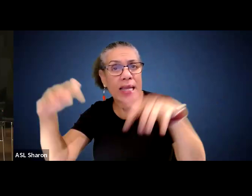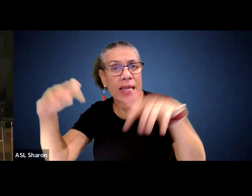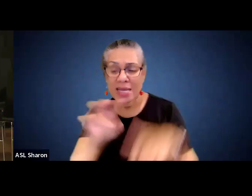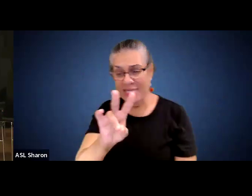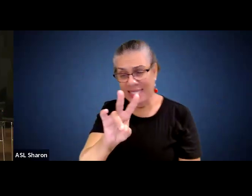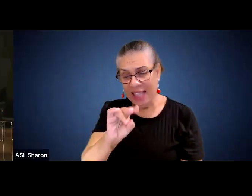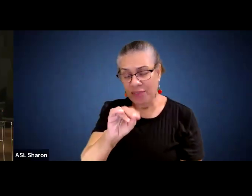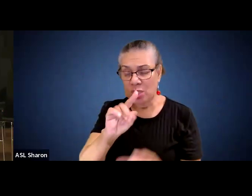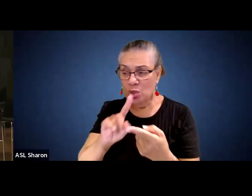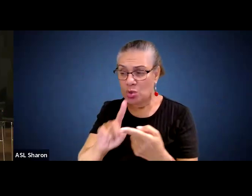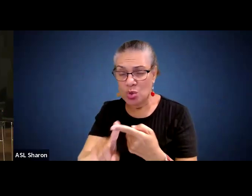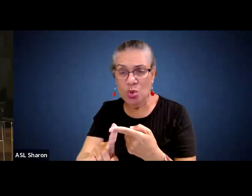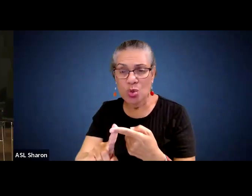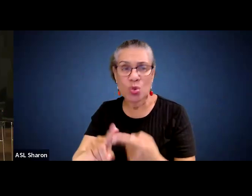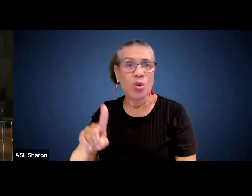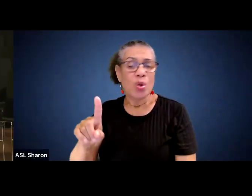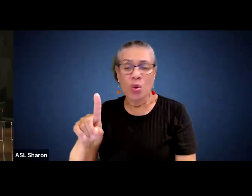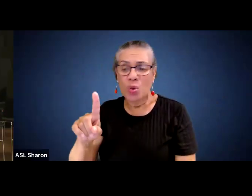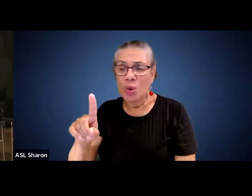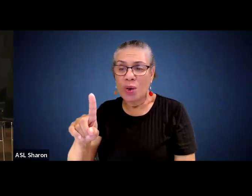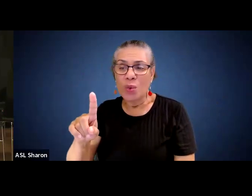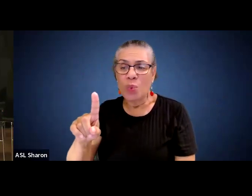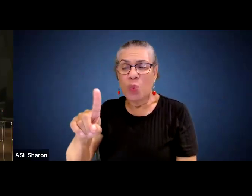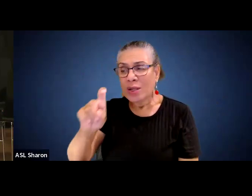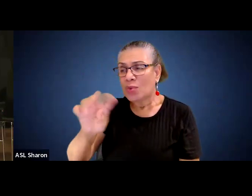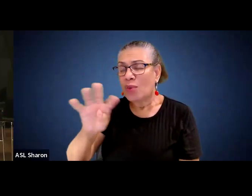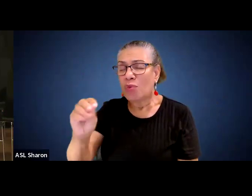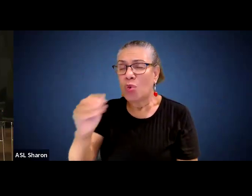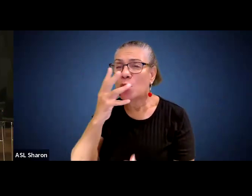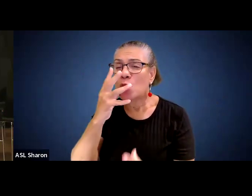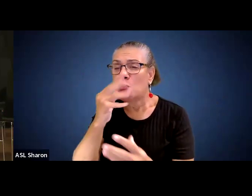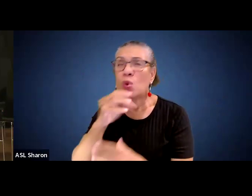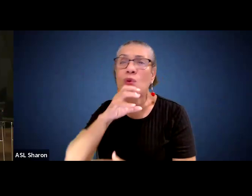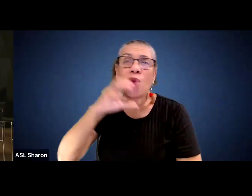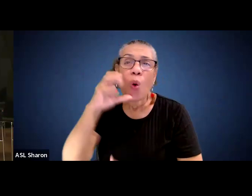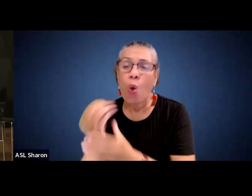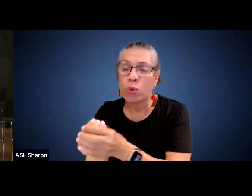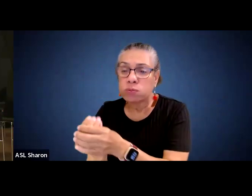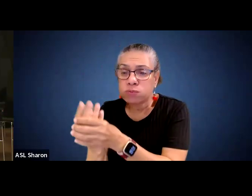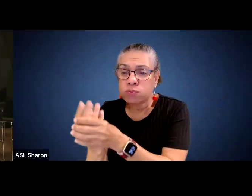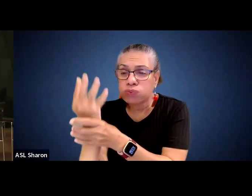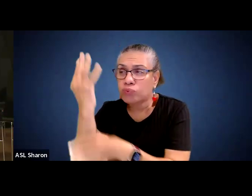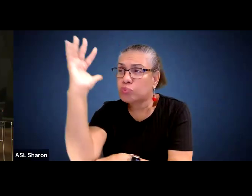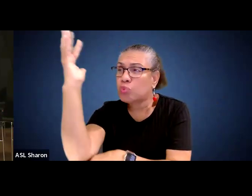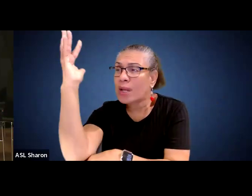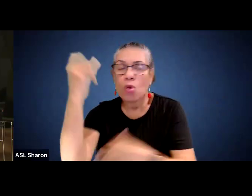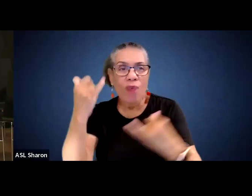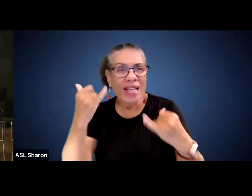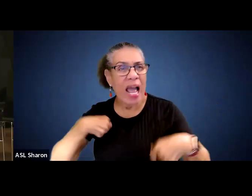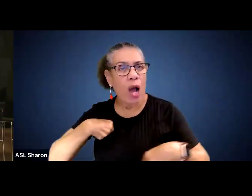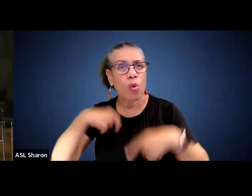140 old growth trees down. I don't care how many new trees they plant. We are in climate